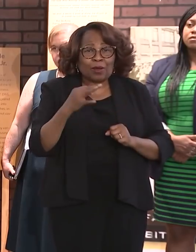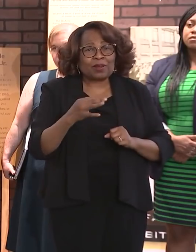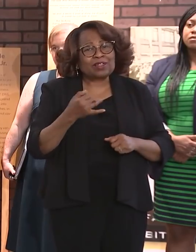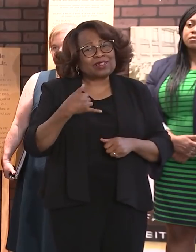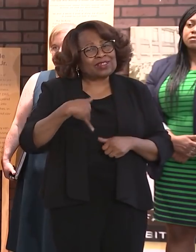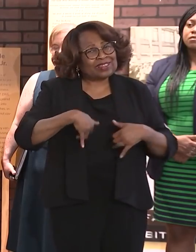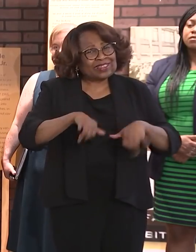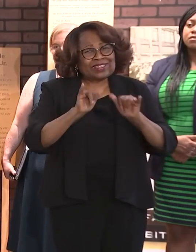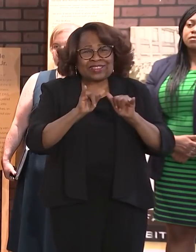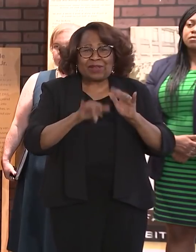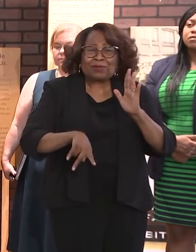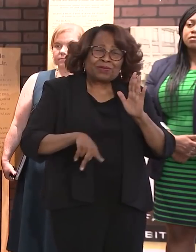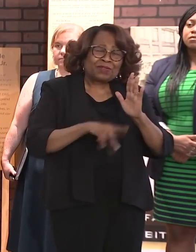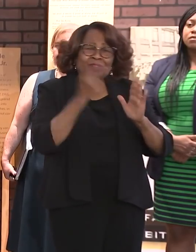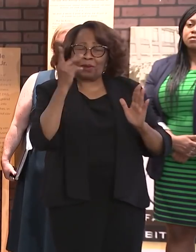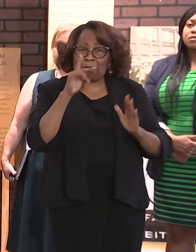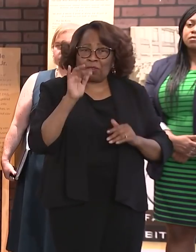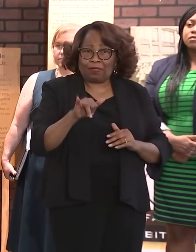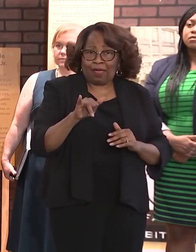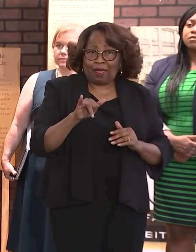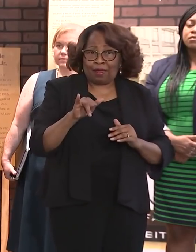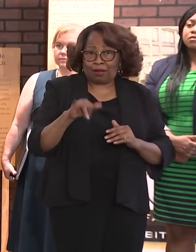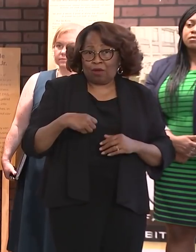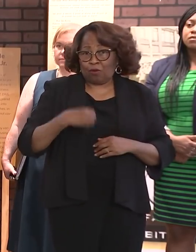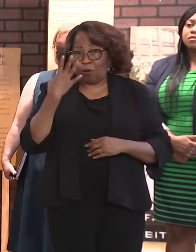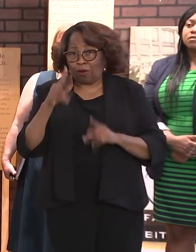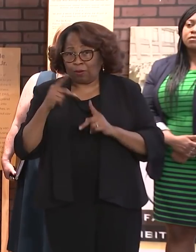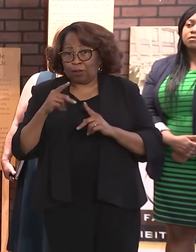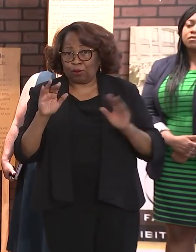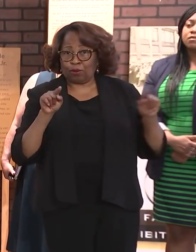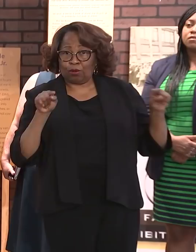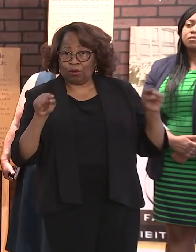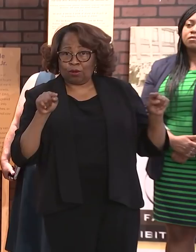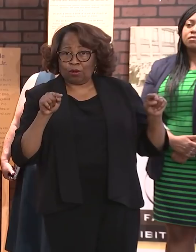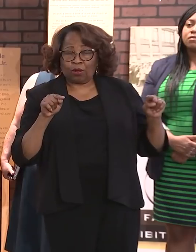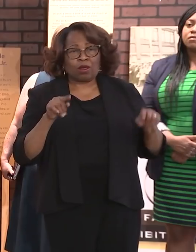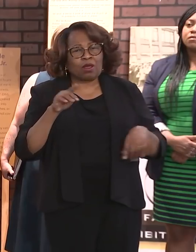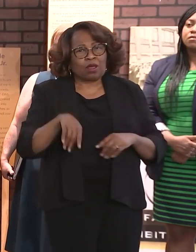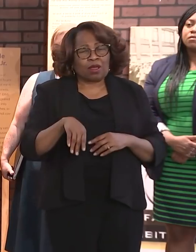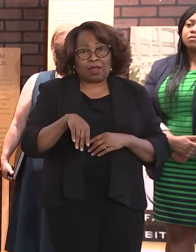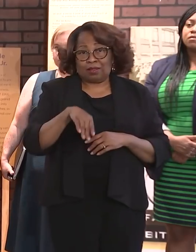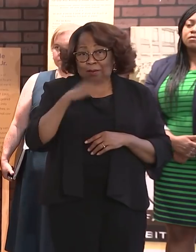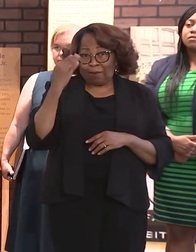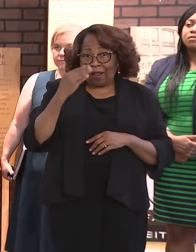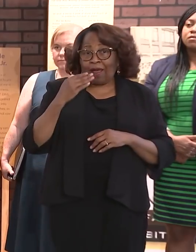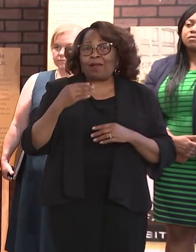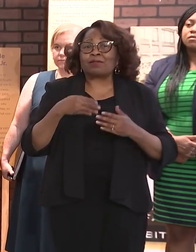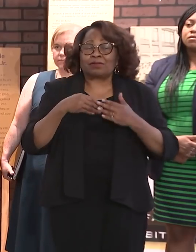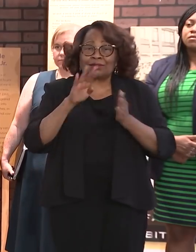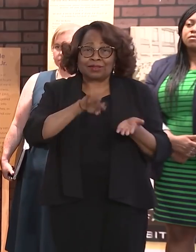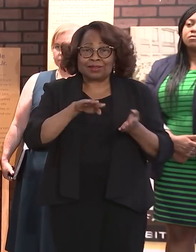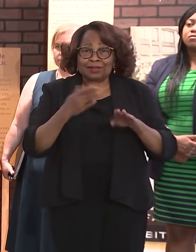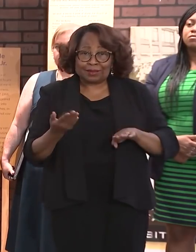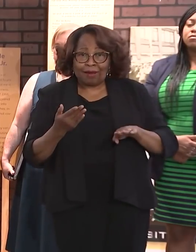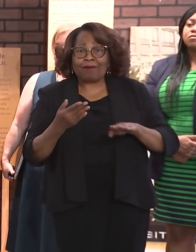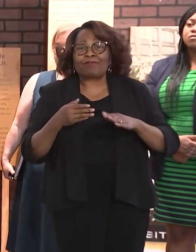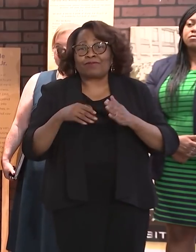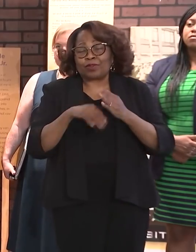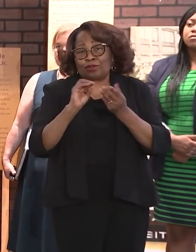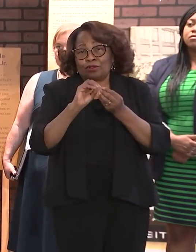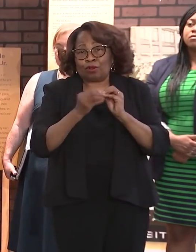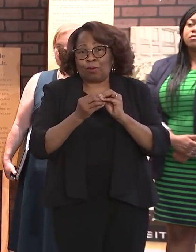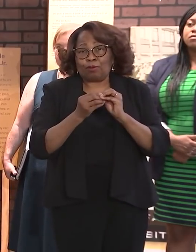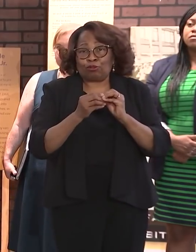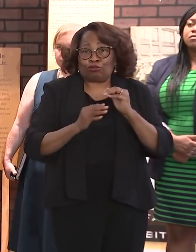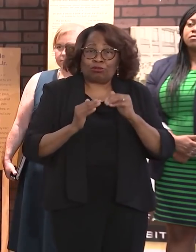are more than double that of white residents. And the Latinx death rate exceeds the white death rate